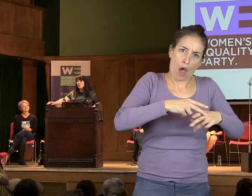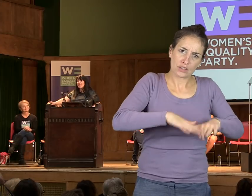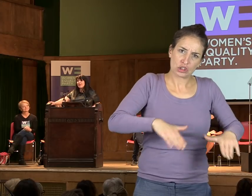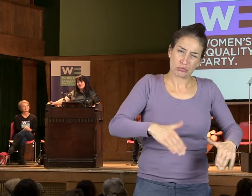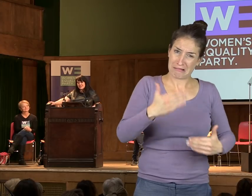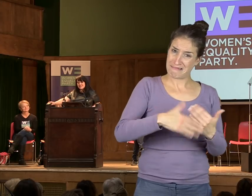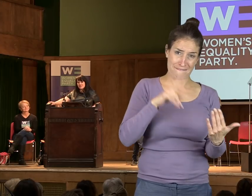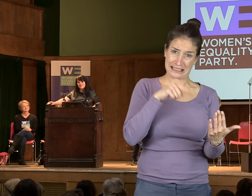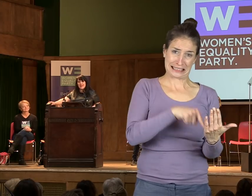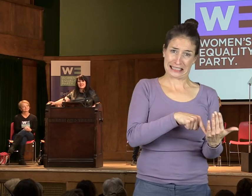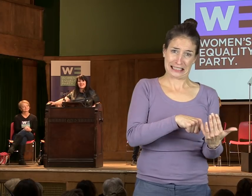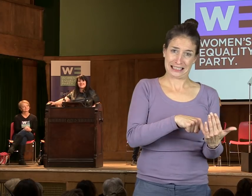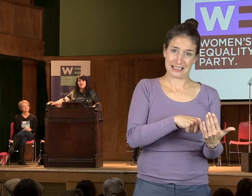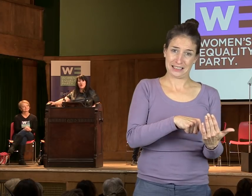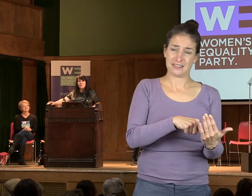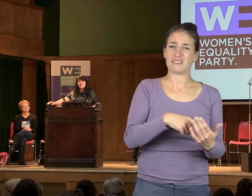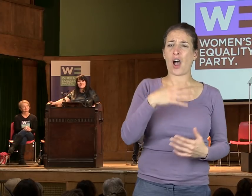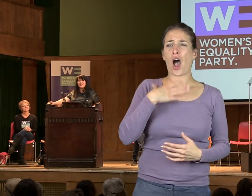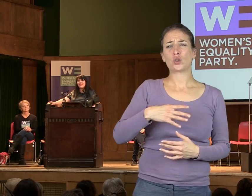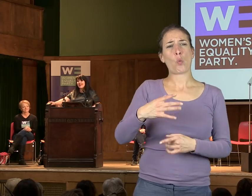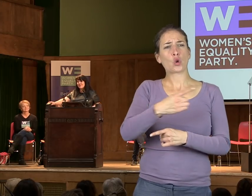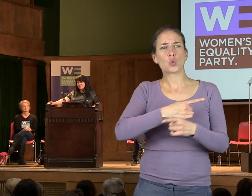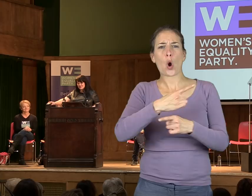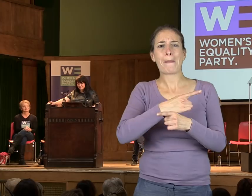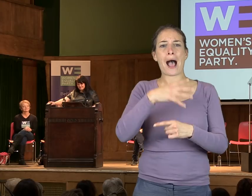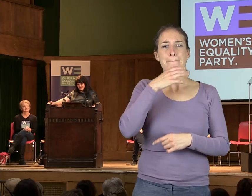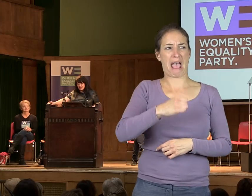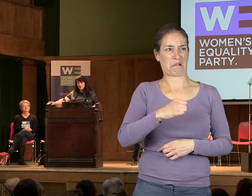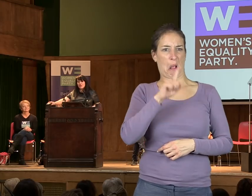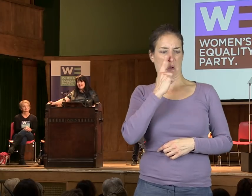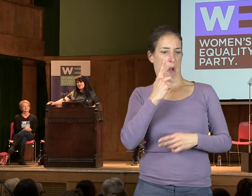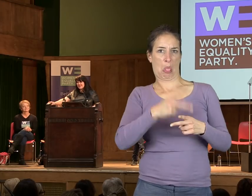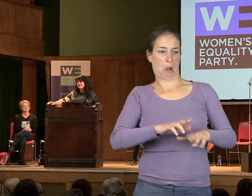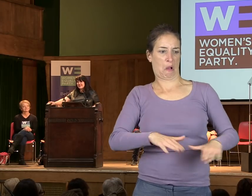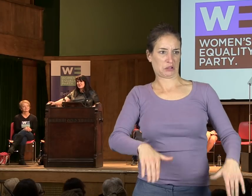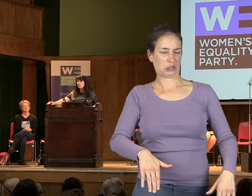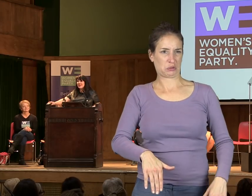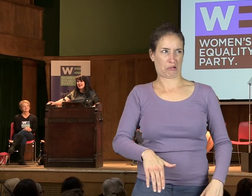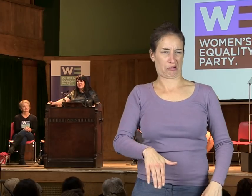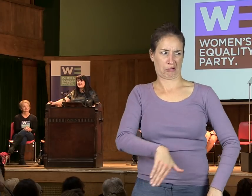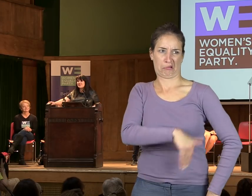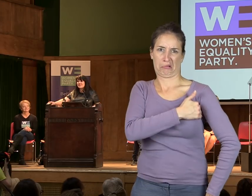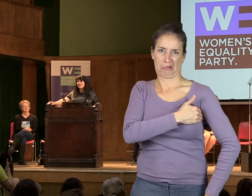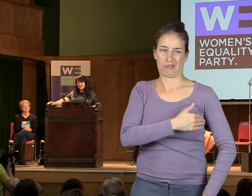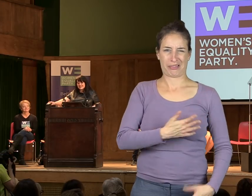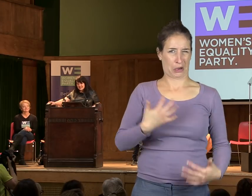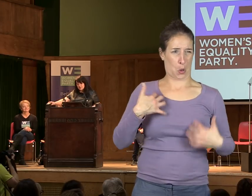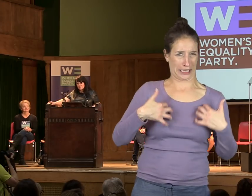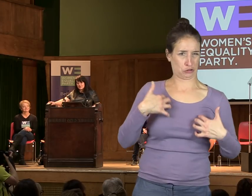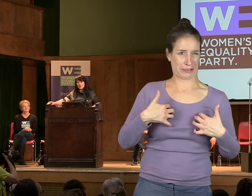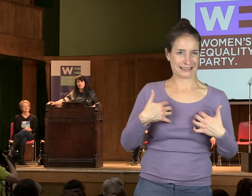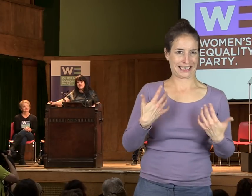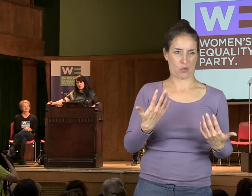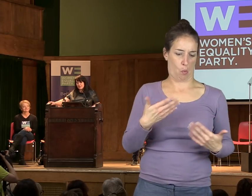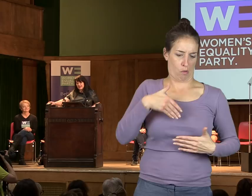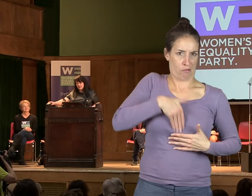No more images of men as incompetent carers, uninterested or lacking specific